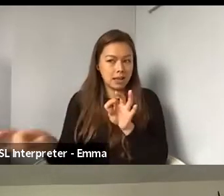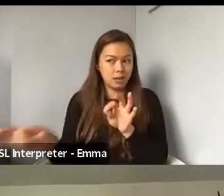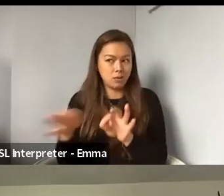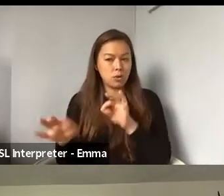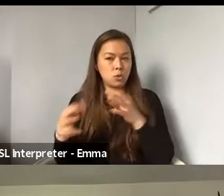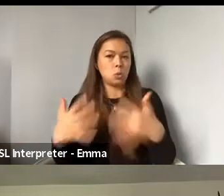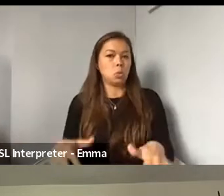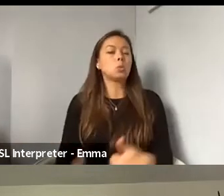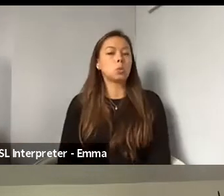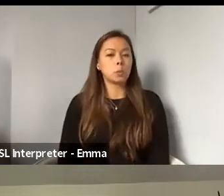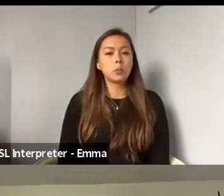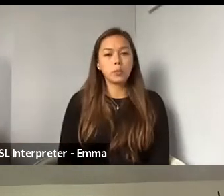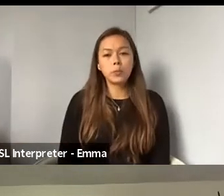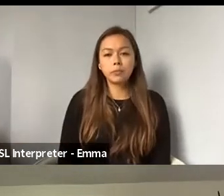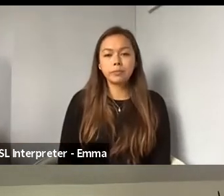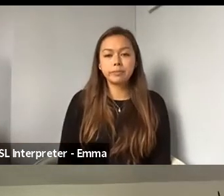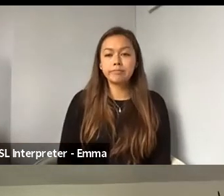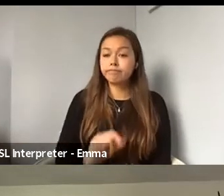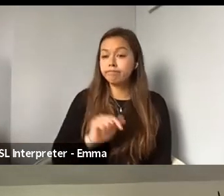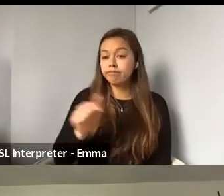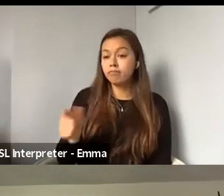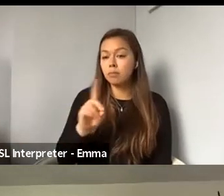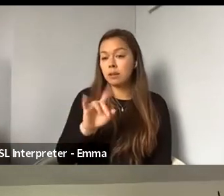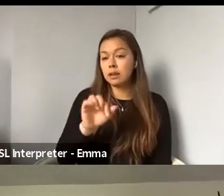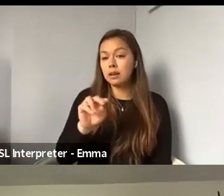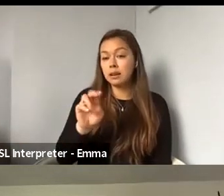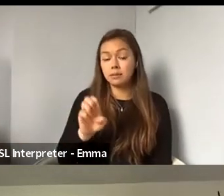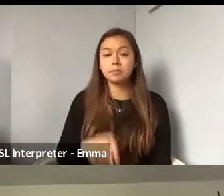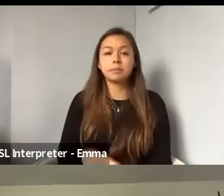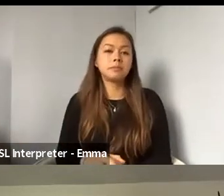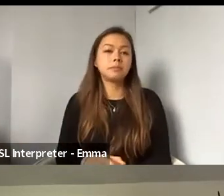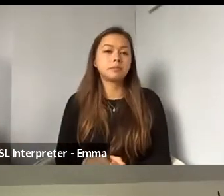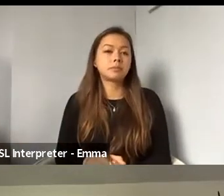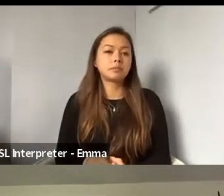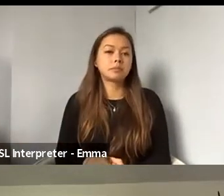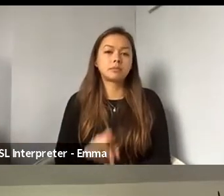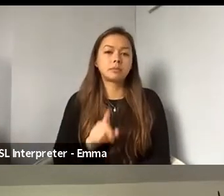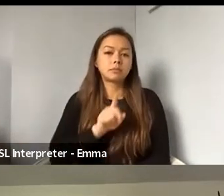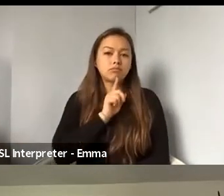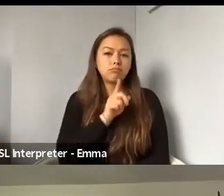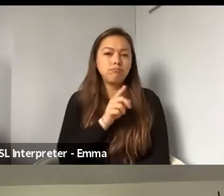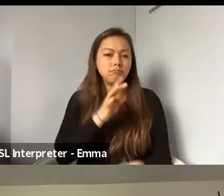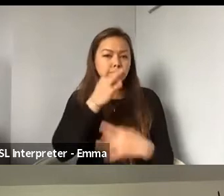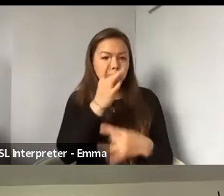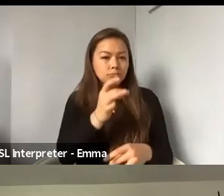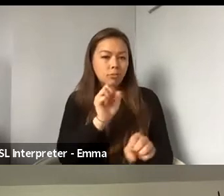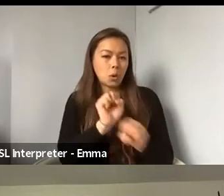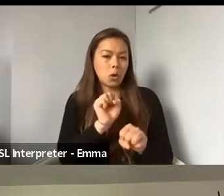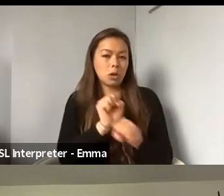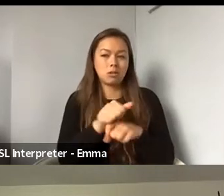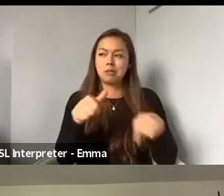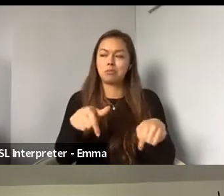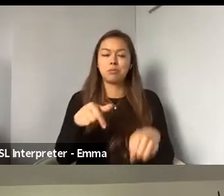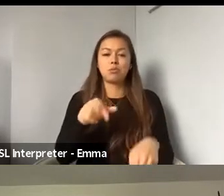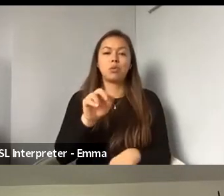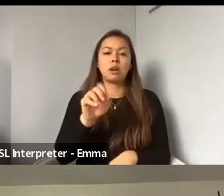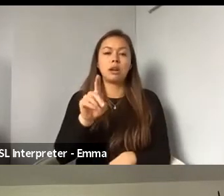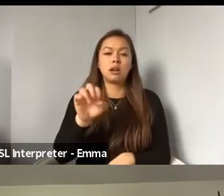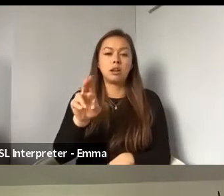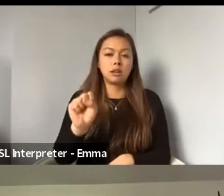Sure. So another question came in. They said really interesting work happening at Radius, looking at the